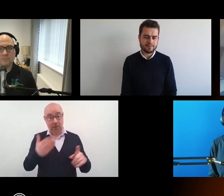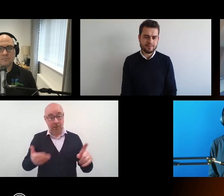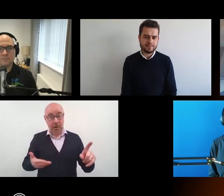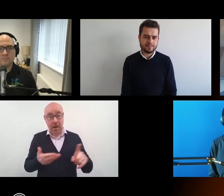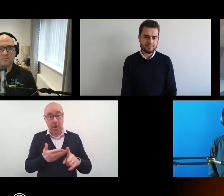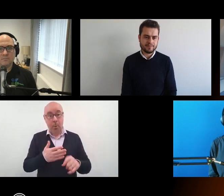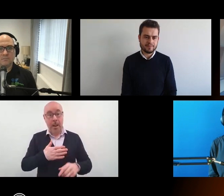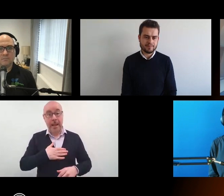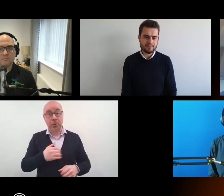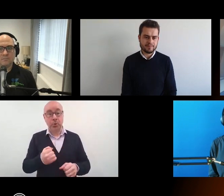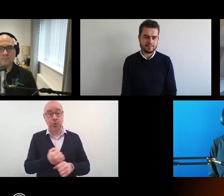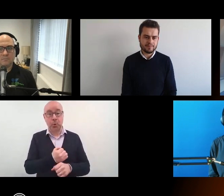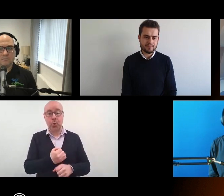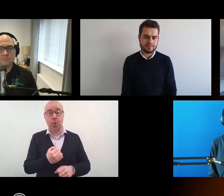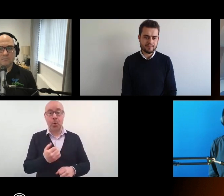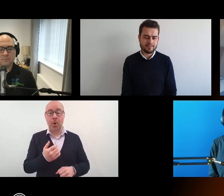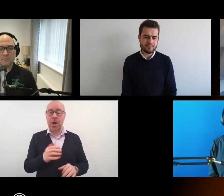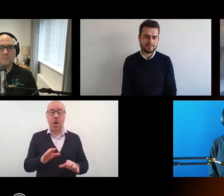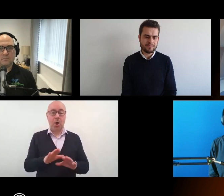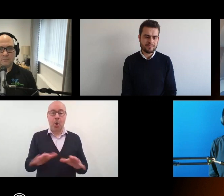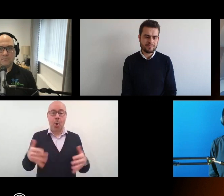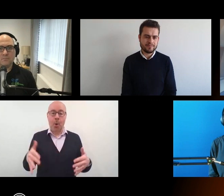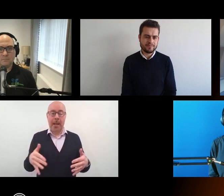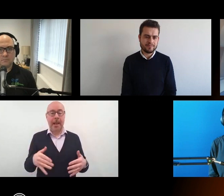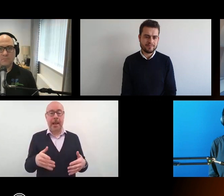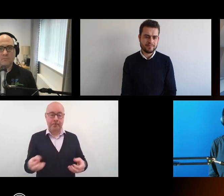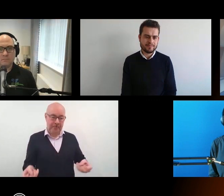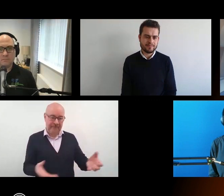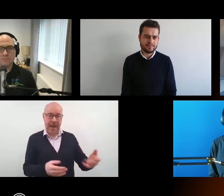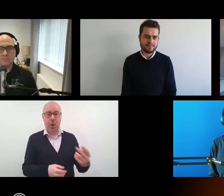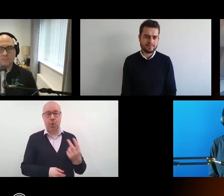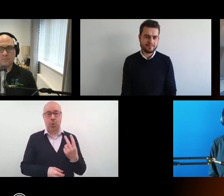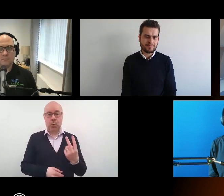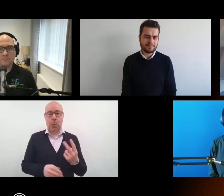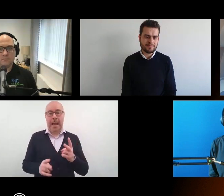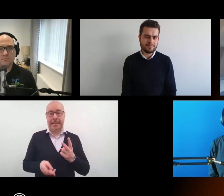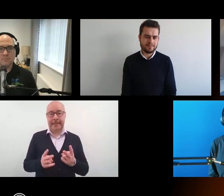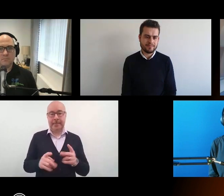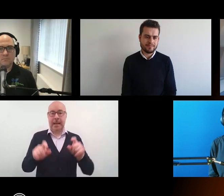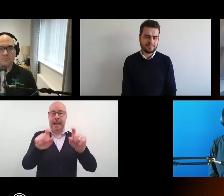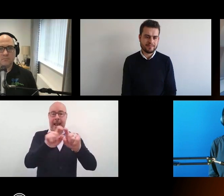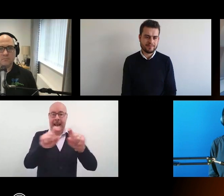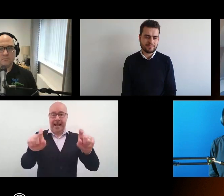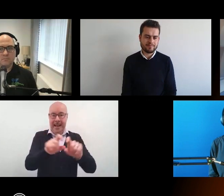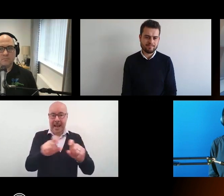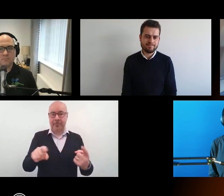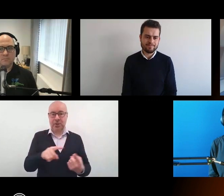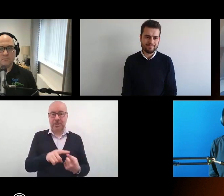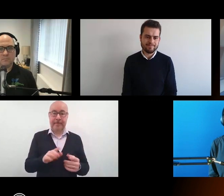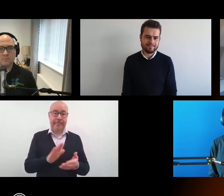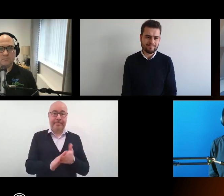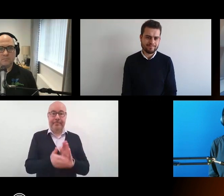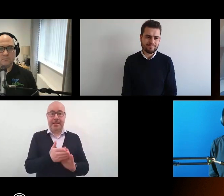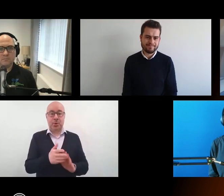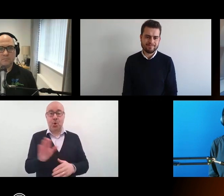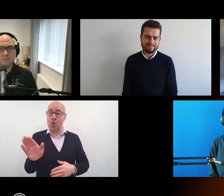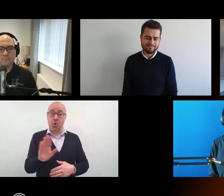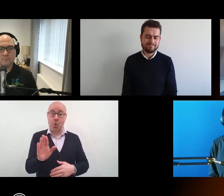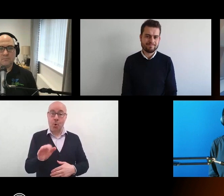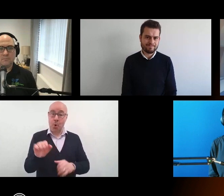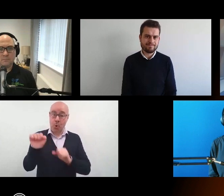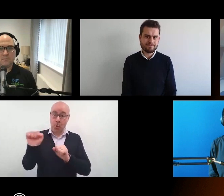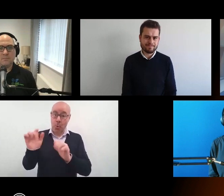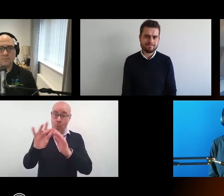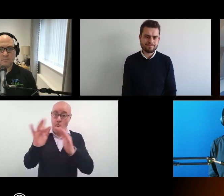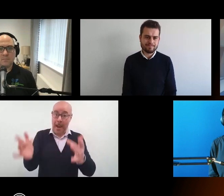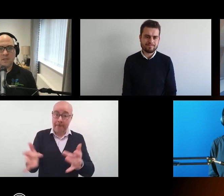let's make sure we've got two interpreters and captioning at the event, but on the website, have communication in